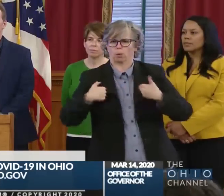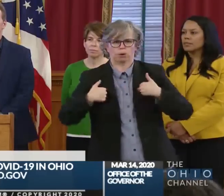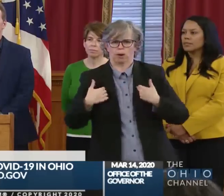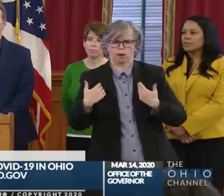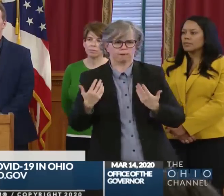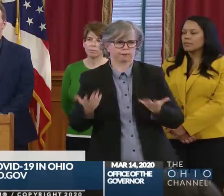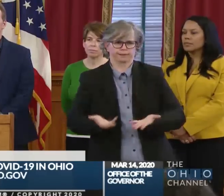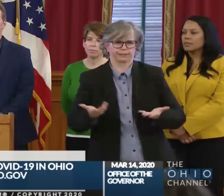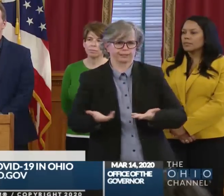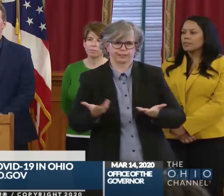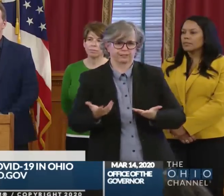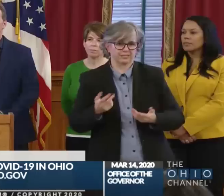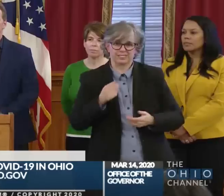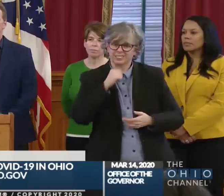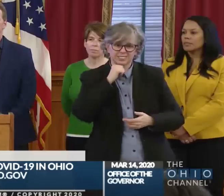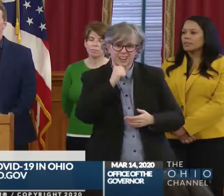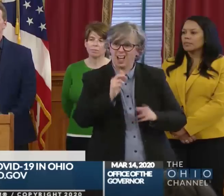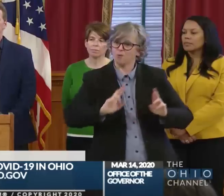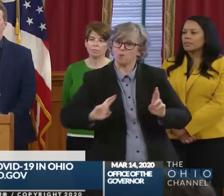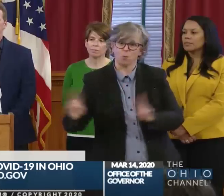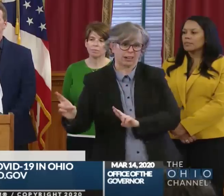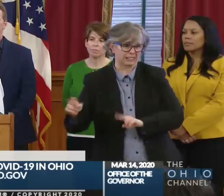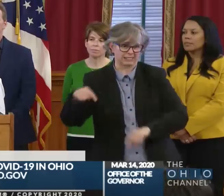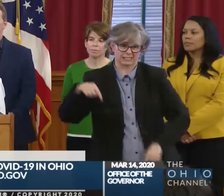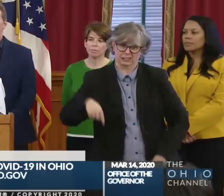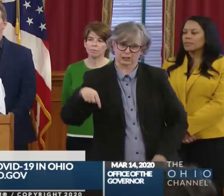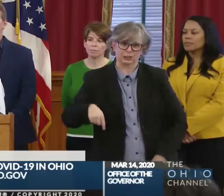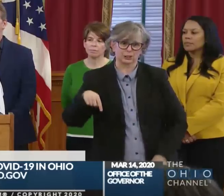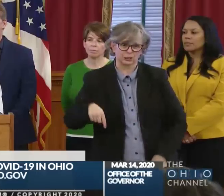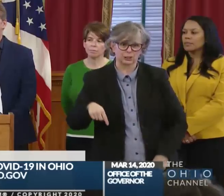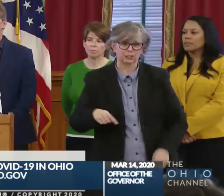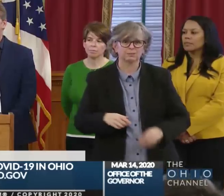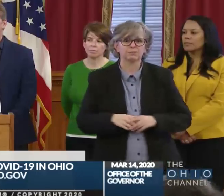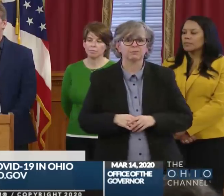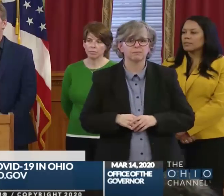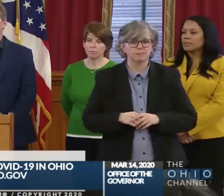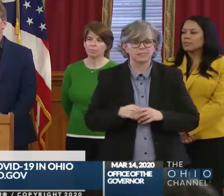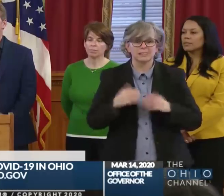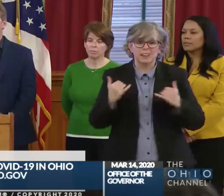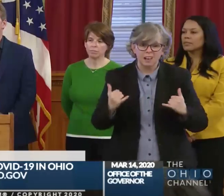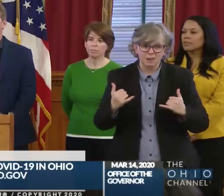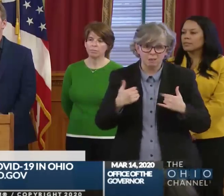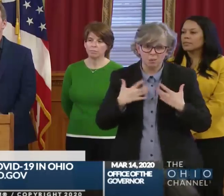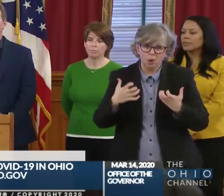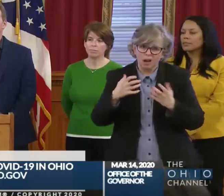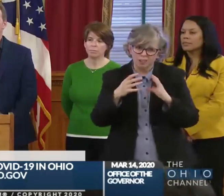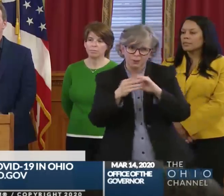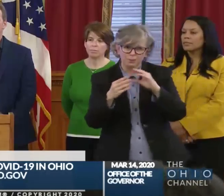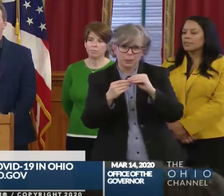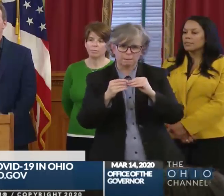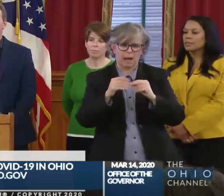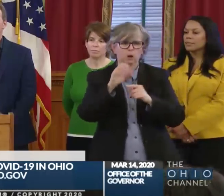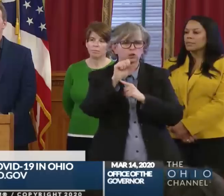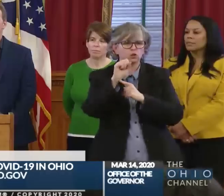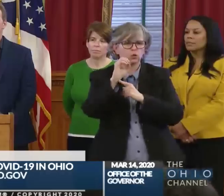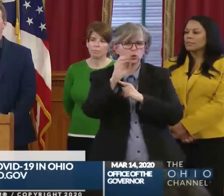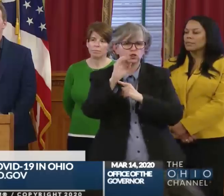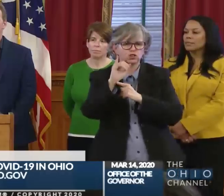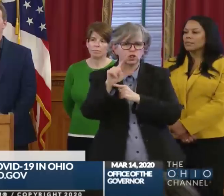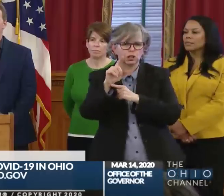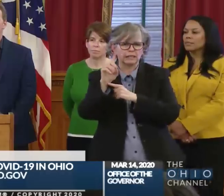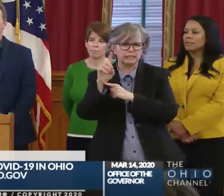about the 6 feet also. The numbers are coming up, and we're talking about 3 to 6 feet of separation for folks going, but